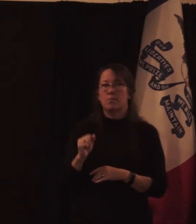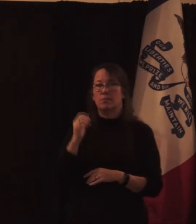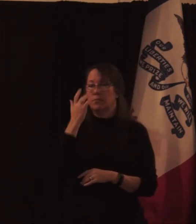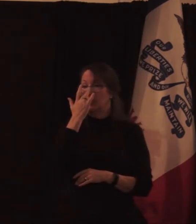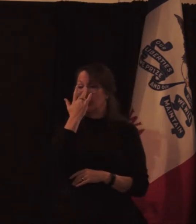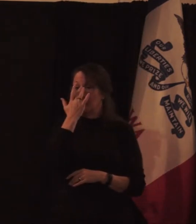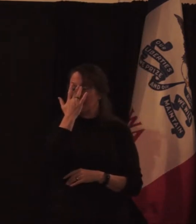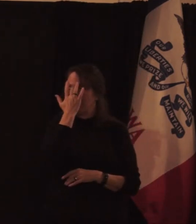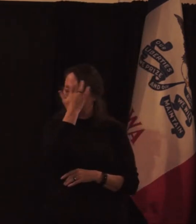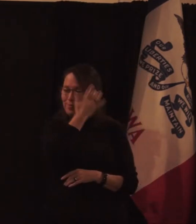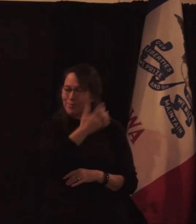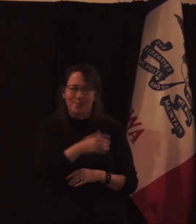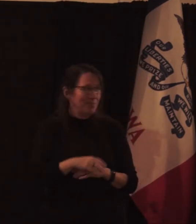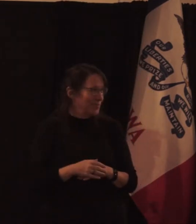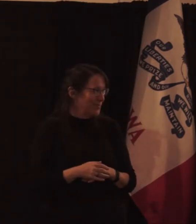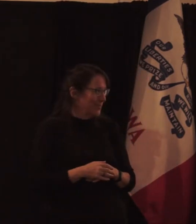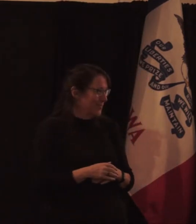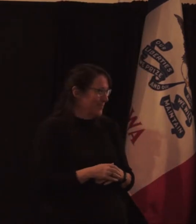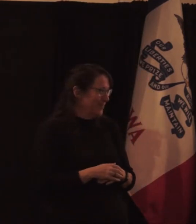Now